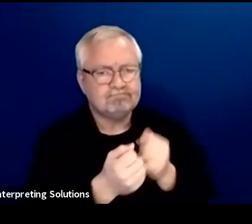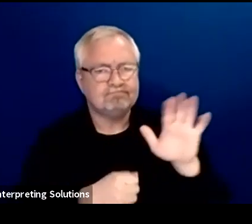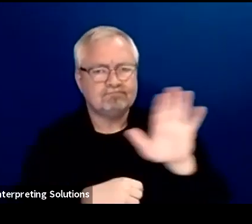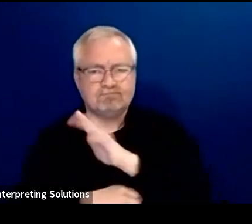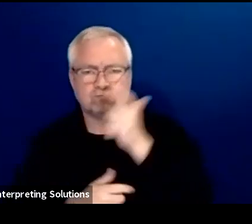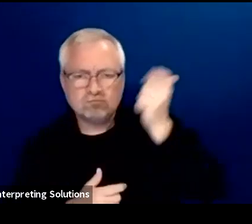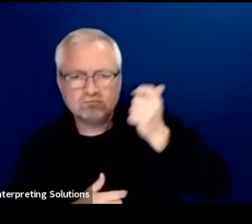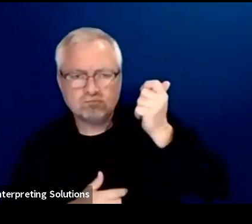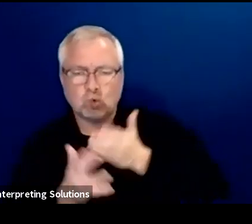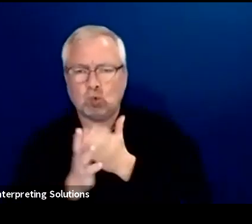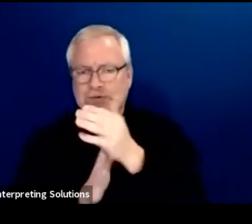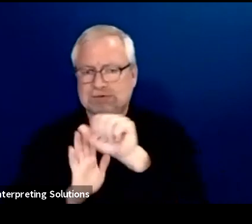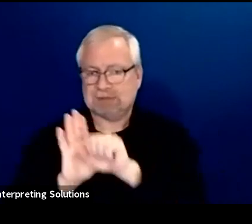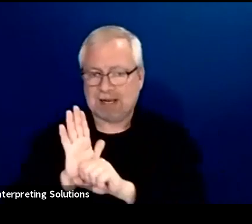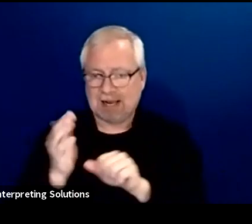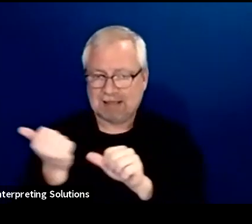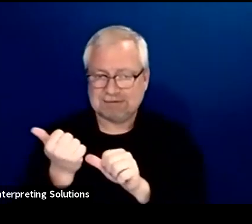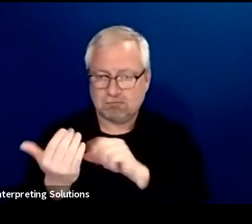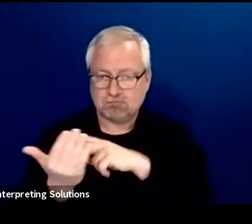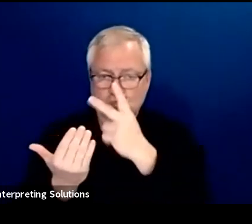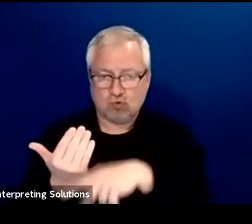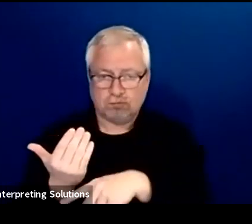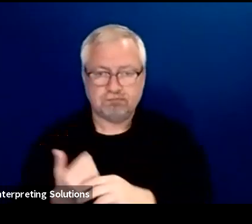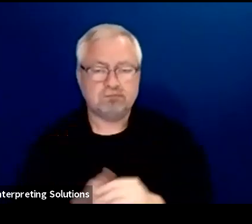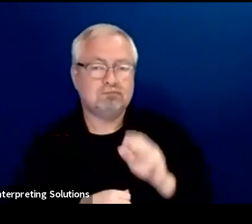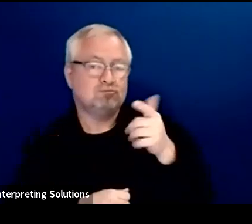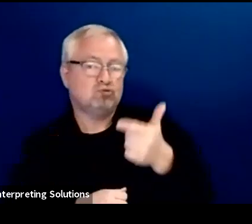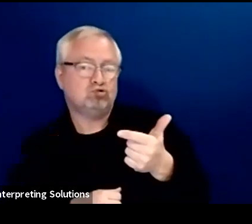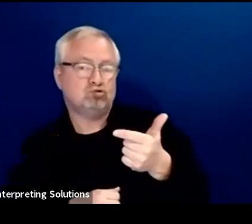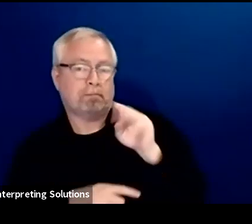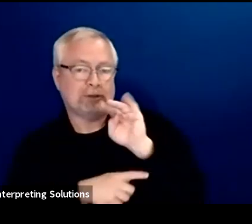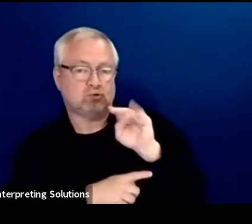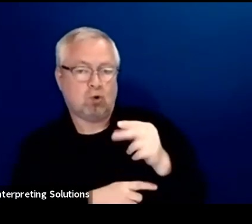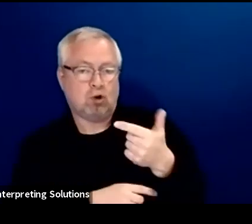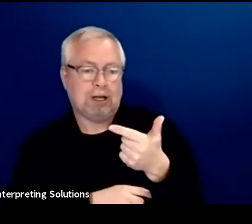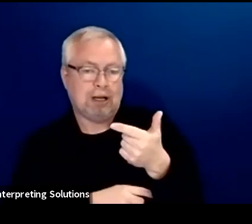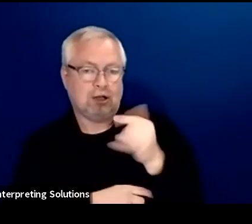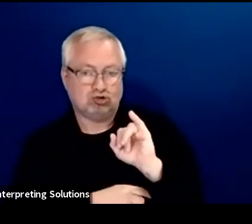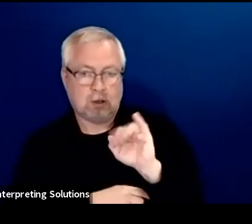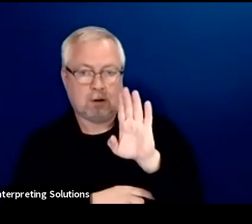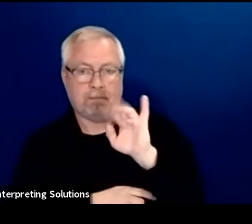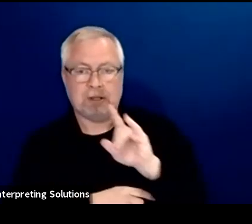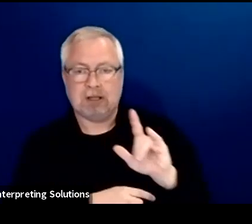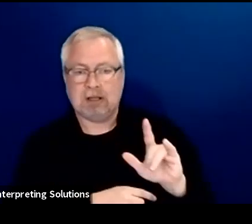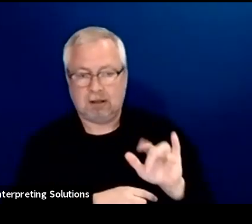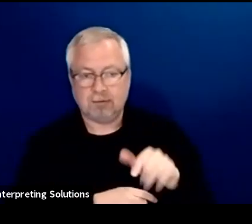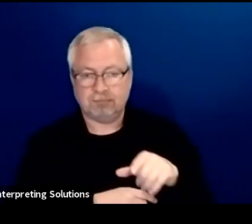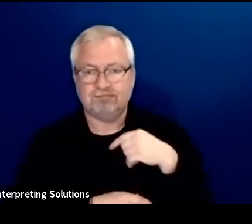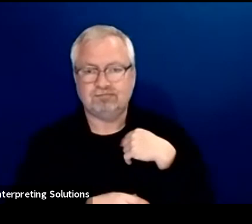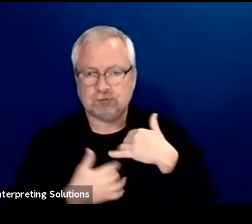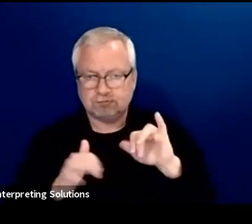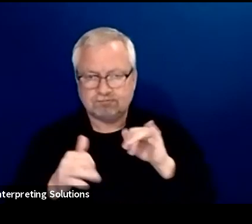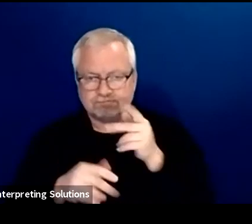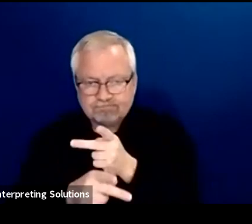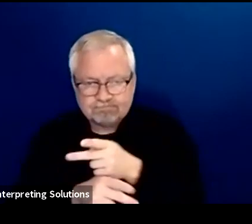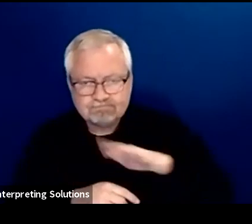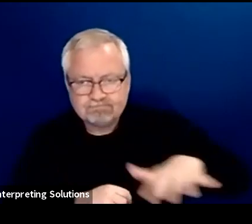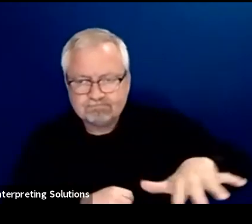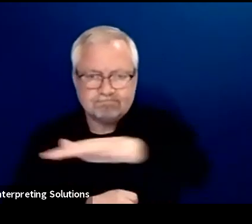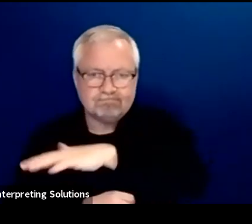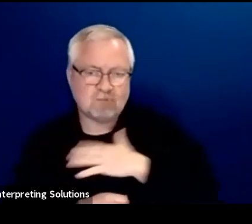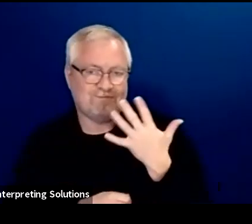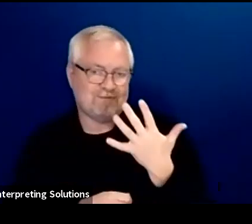GI Bill and the SOAR program. And in person, we are caring for veterans in the 5 Minnesota veterans homes. We're assisting